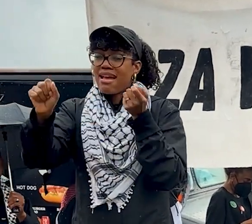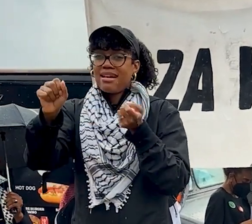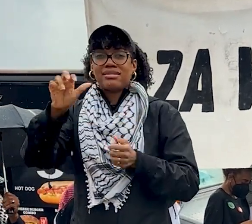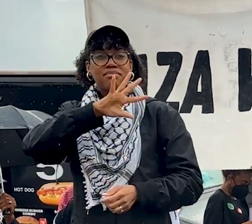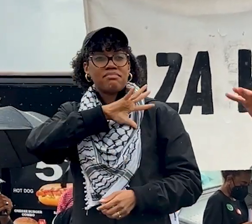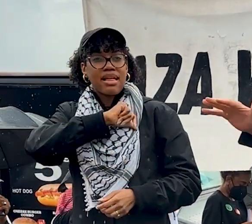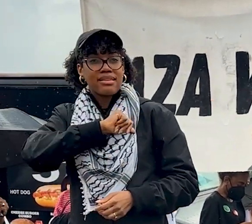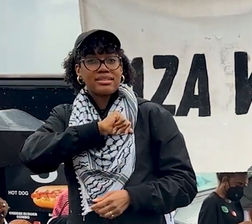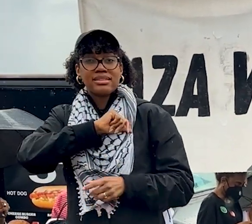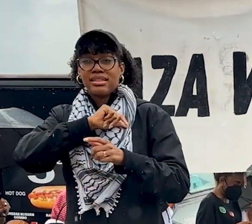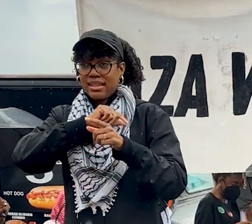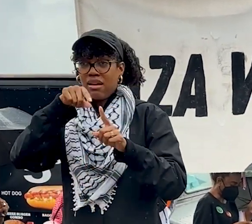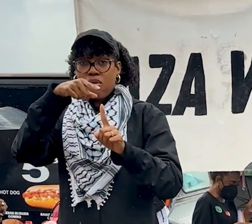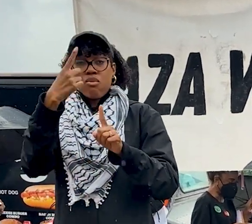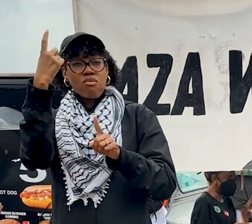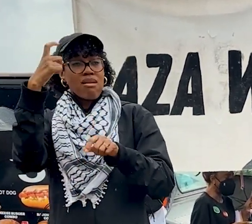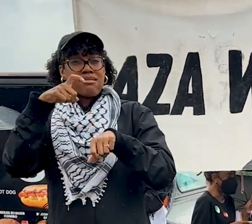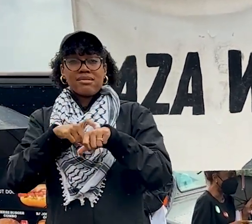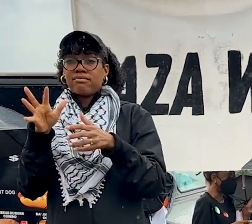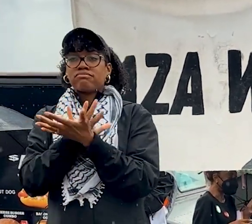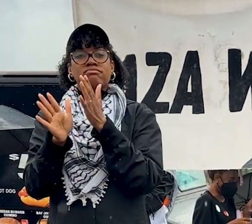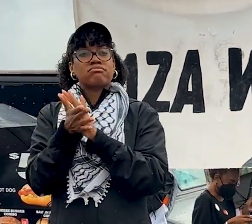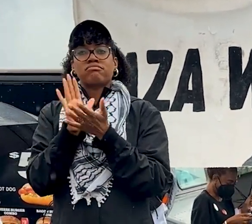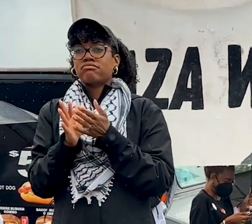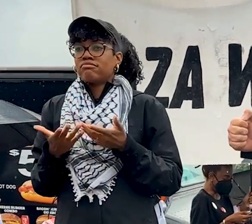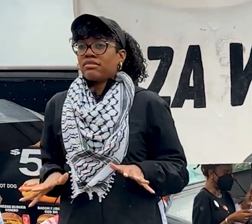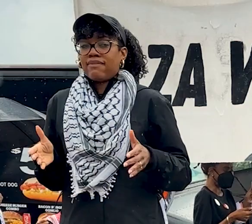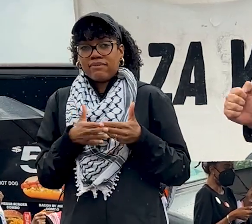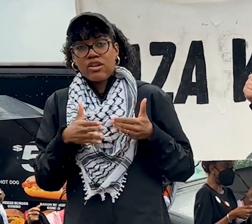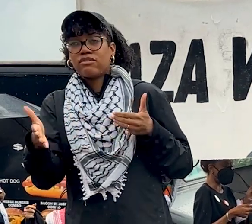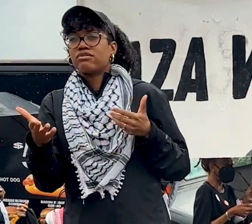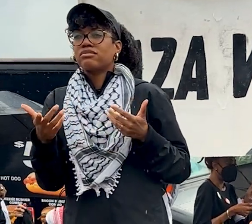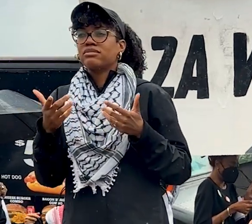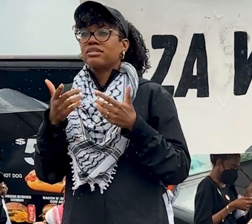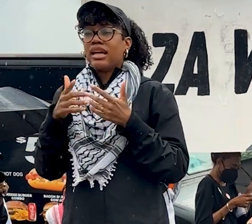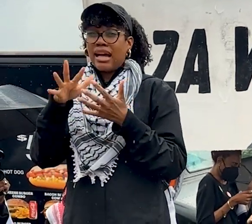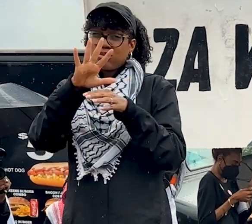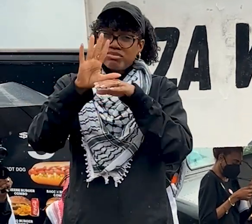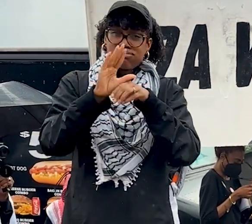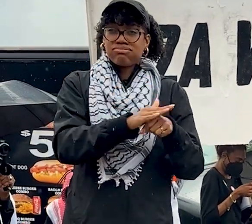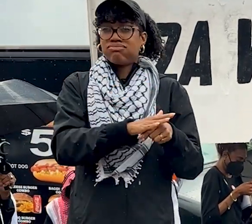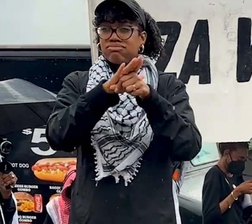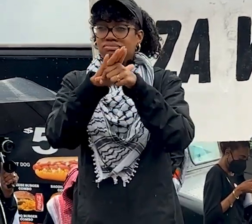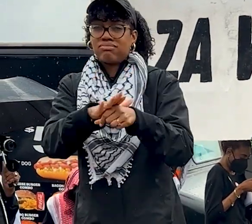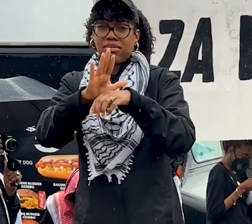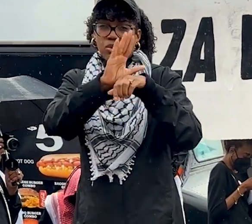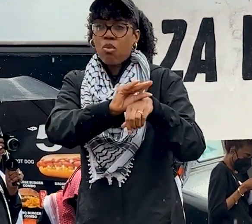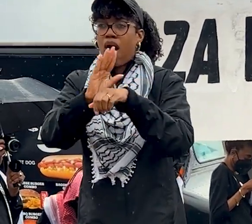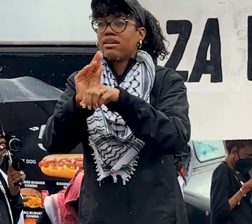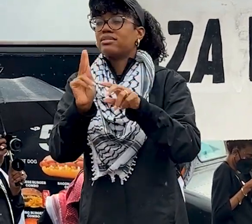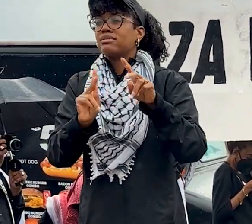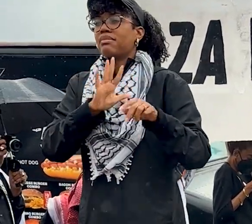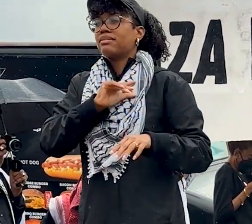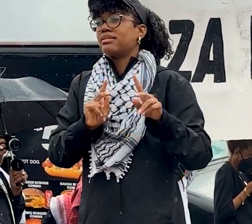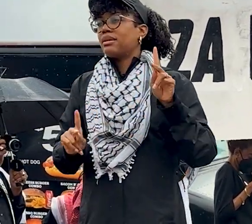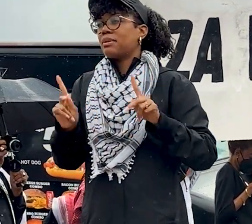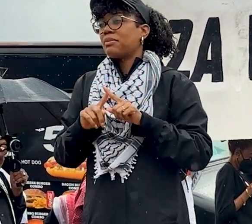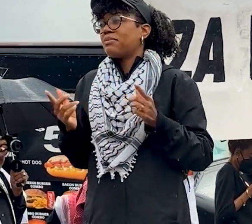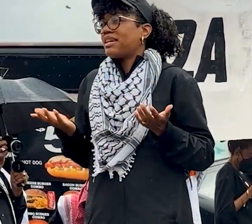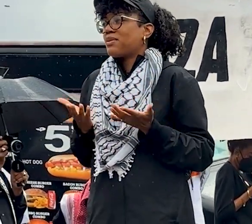this time once and for all, and to quash the Palestinian people. But here we